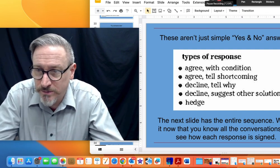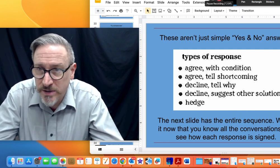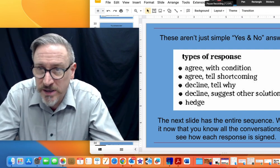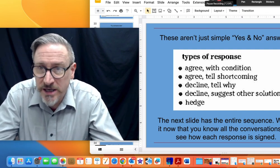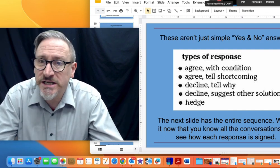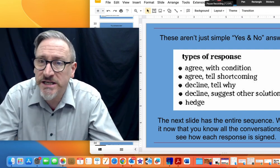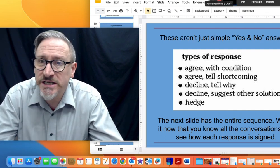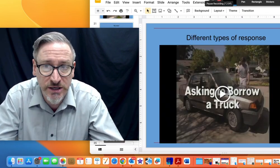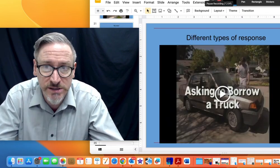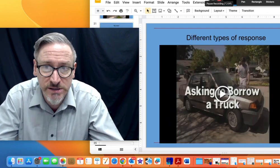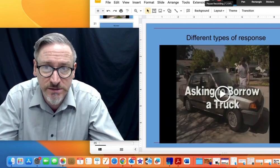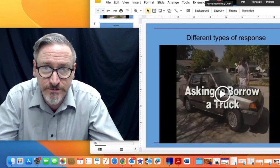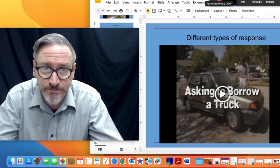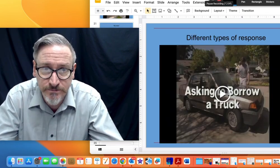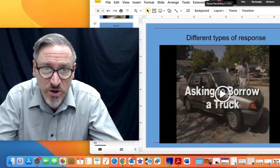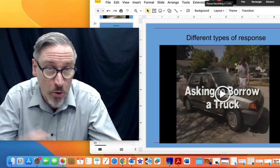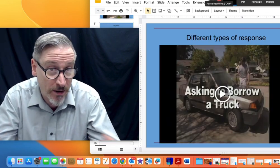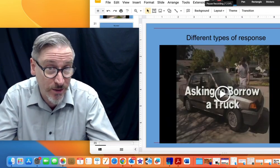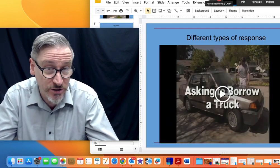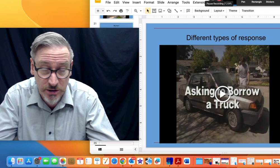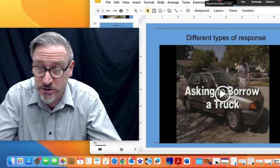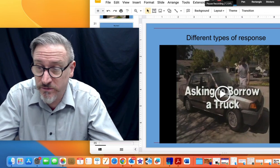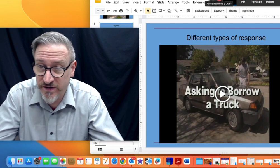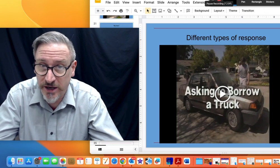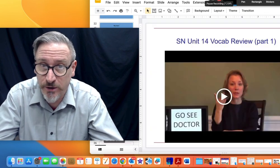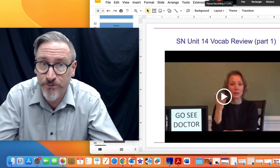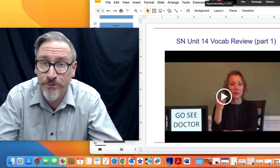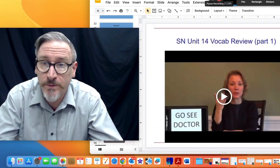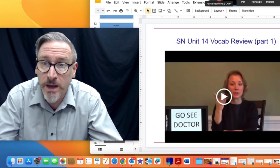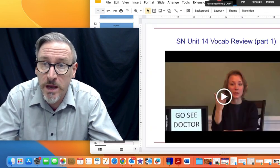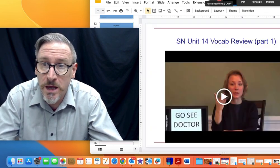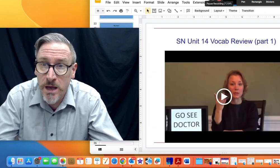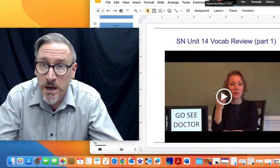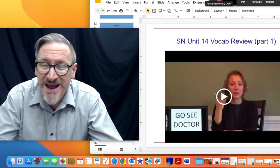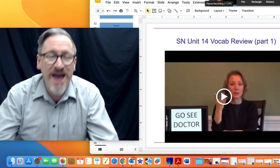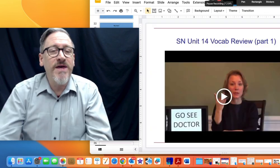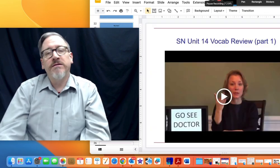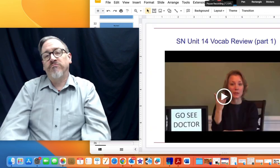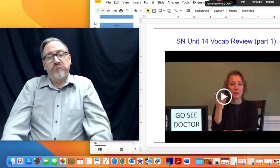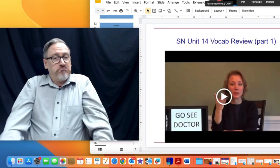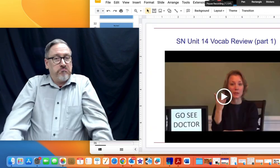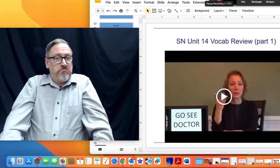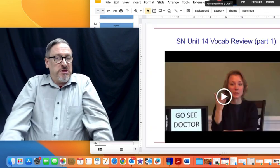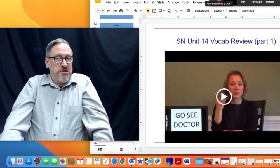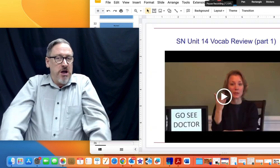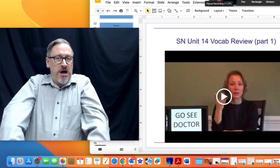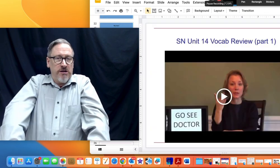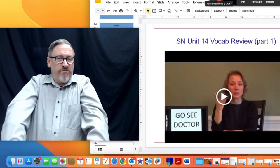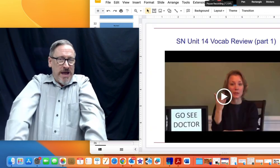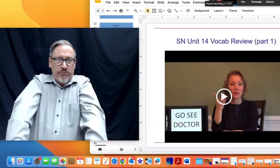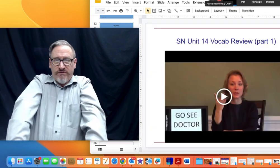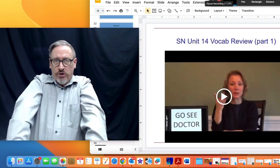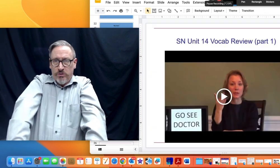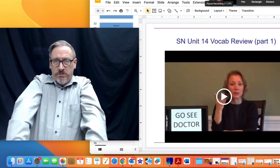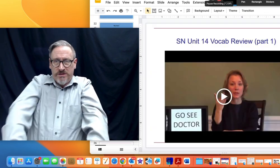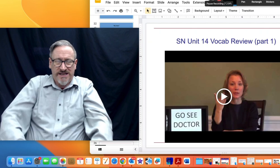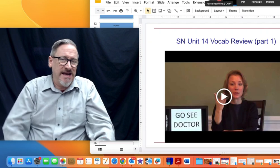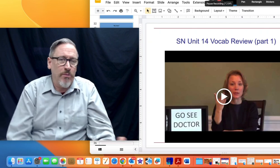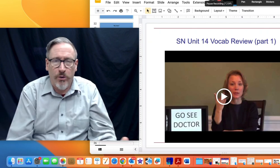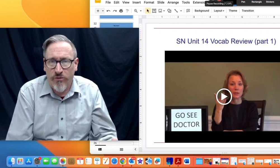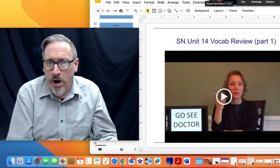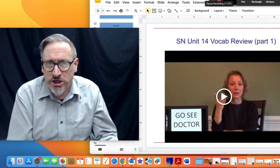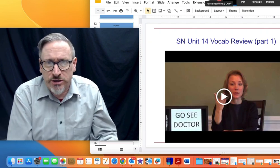So here's the entire sequence, the whole borrowing a truck video, and then vocab review.